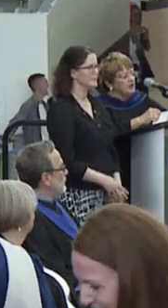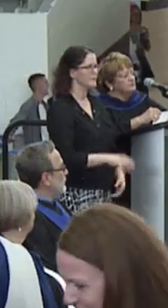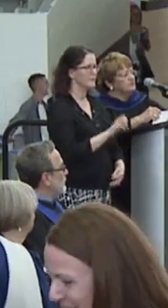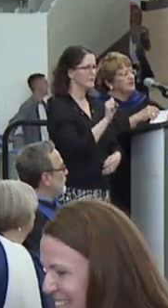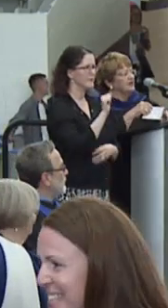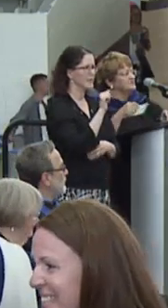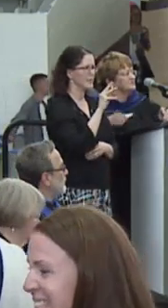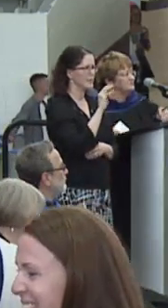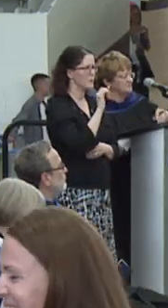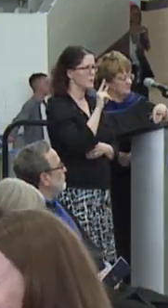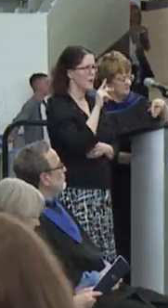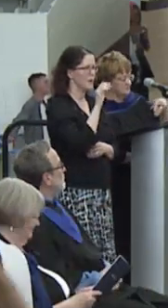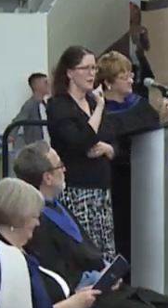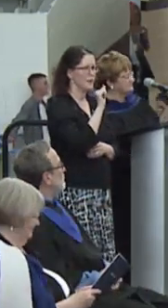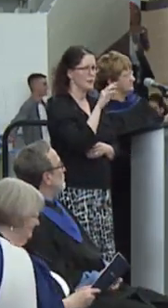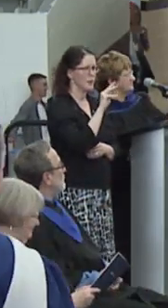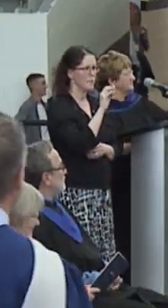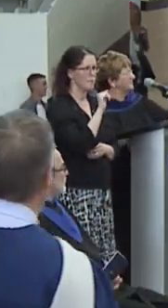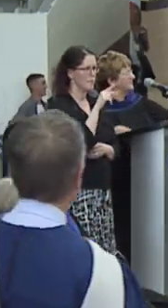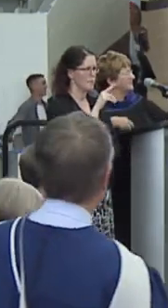Samantha Mombercat.